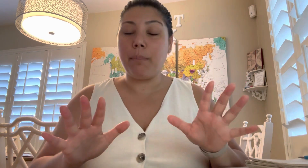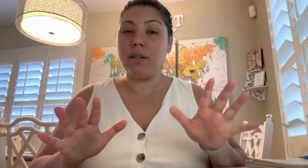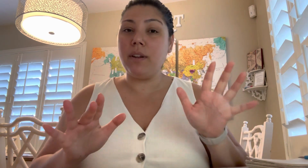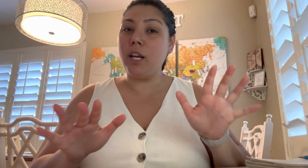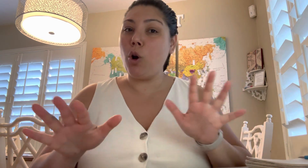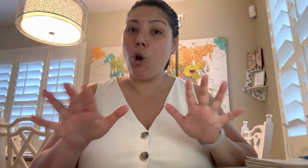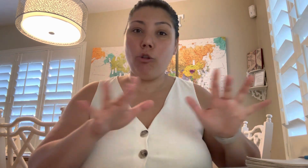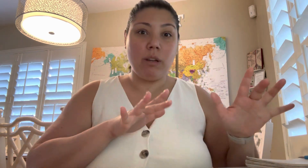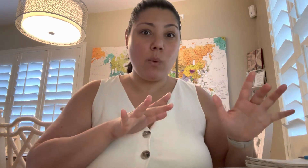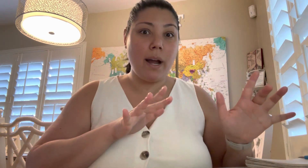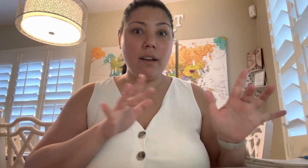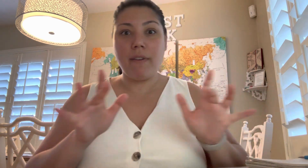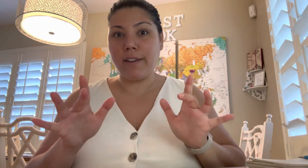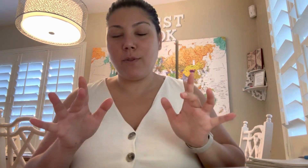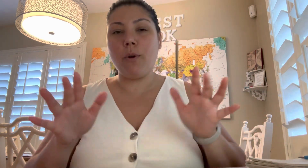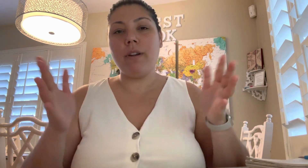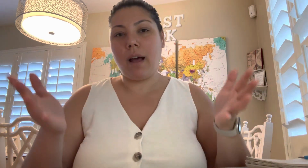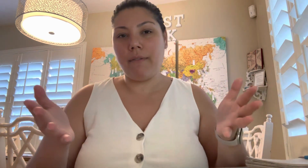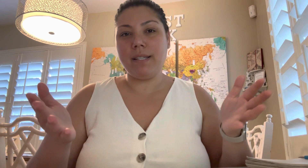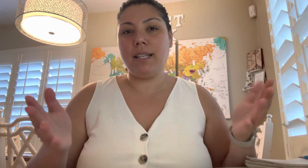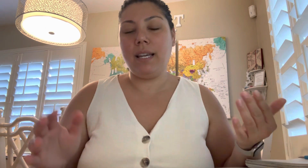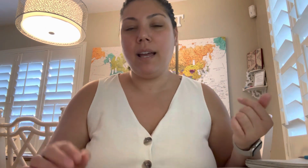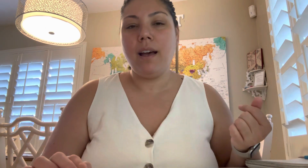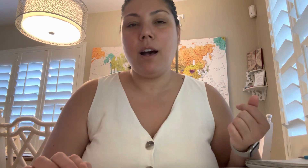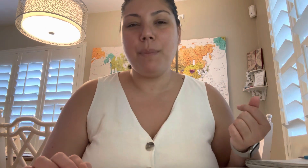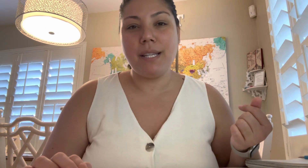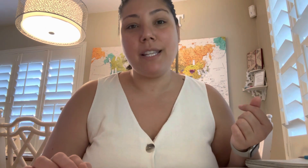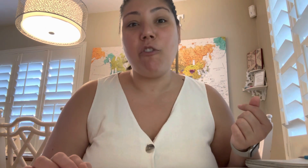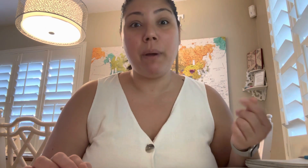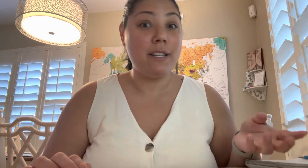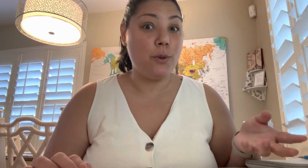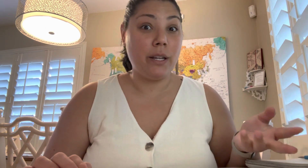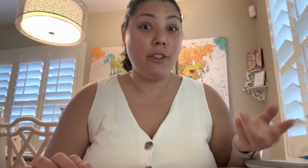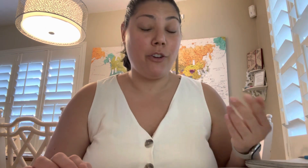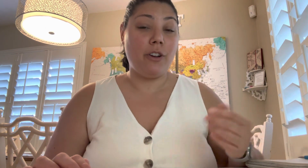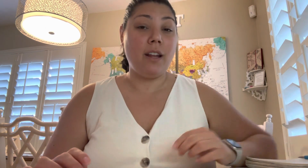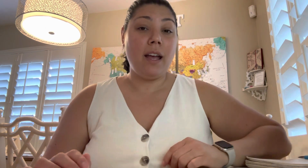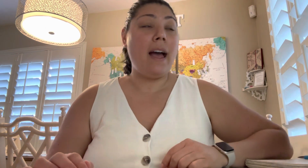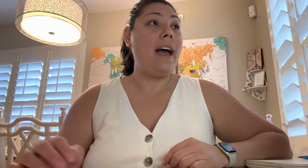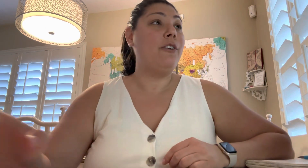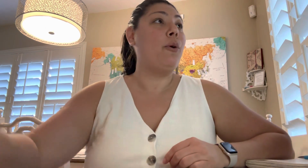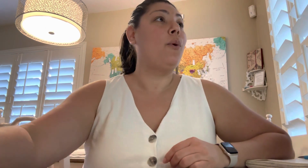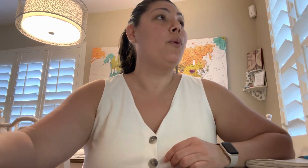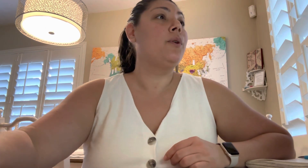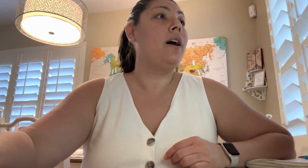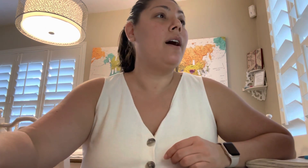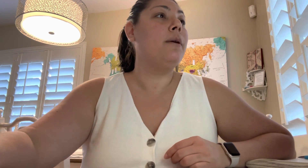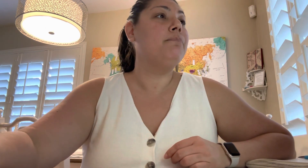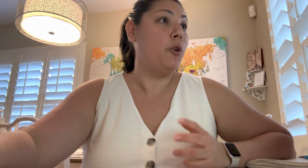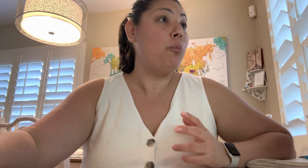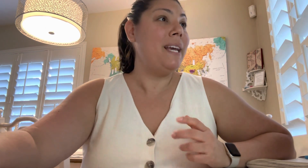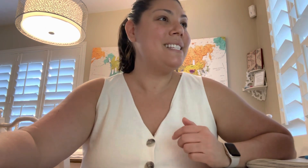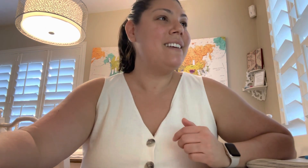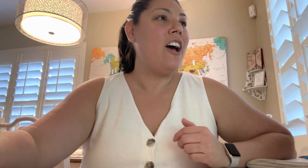this video, rewind, fast forward. Obviously, this is self-paced, so you can learn at your own pace. Okay,